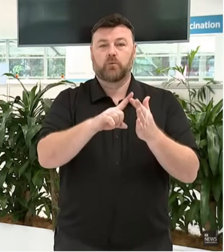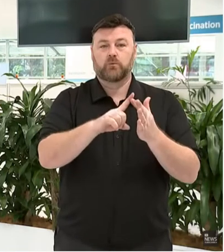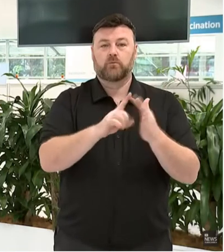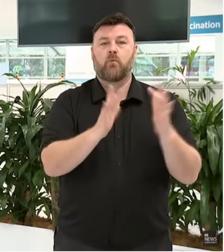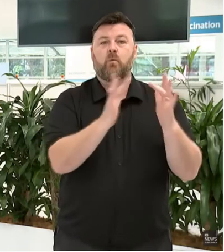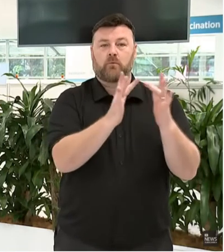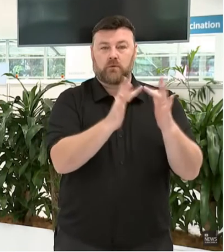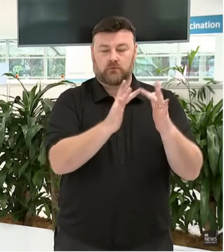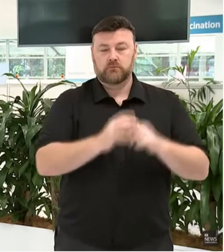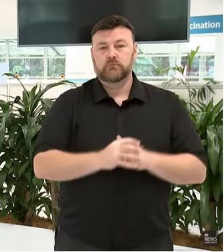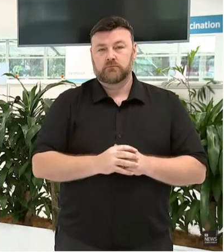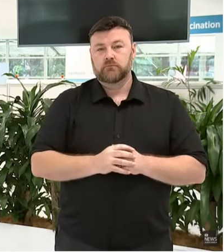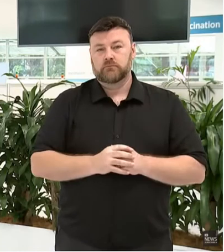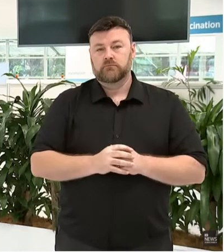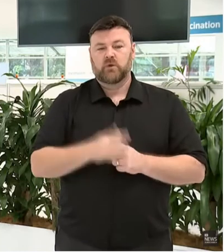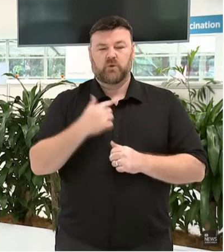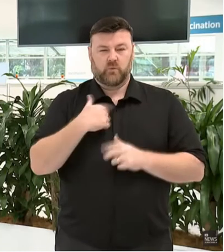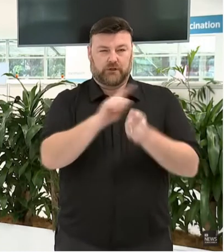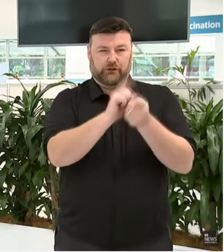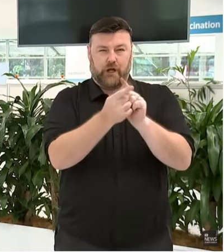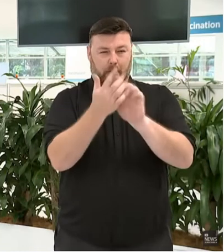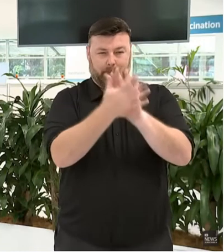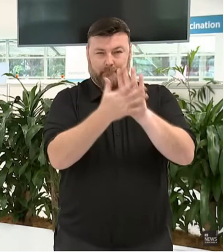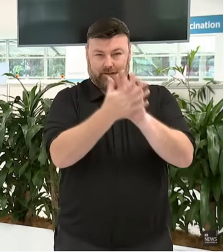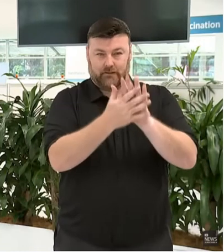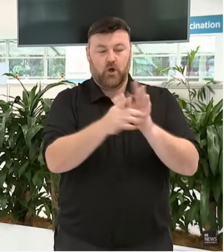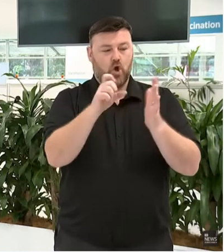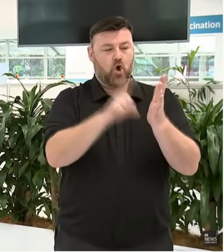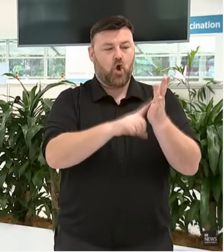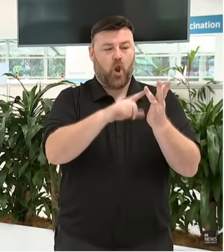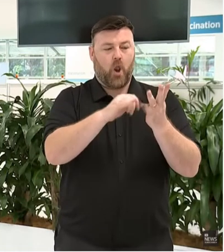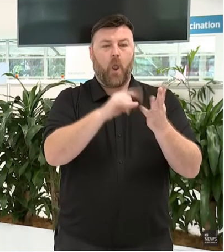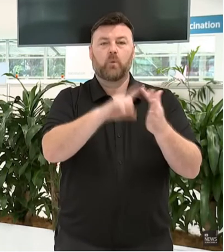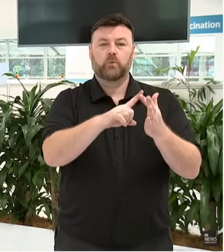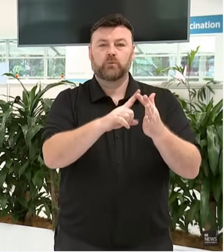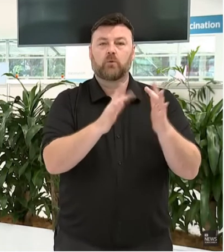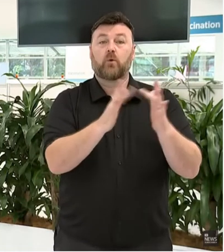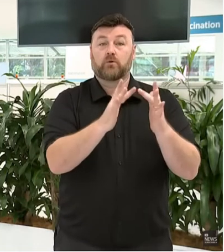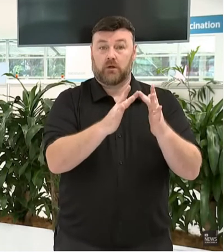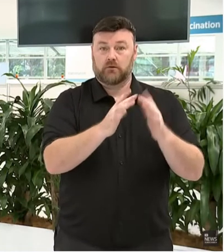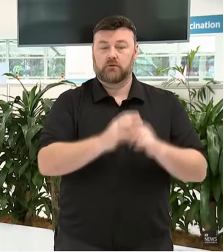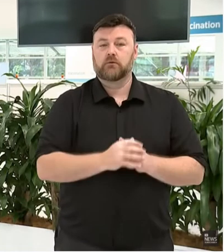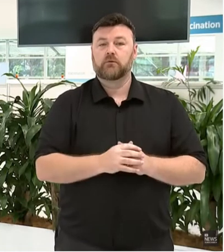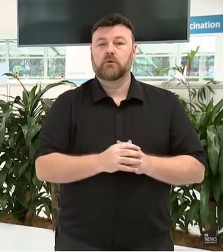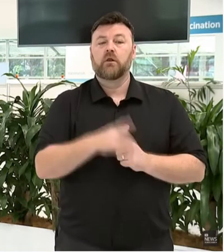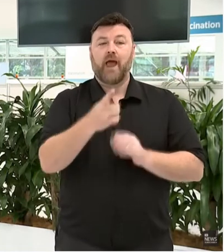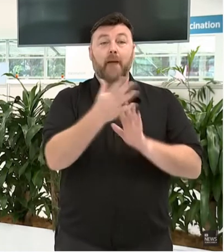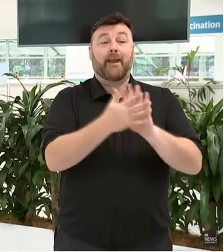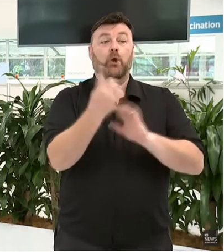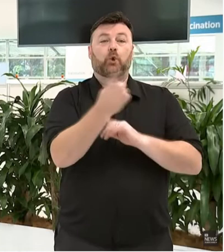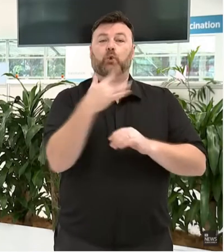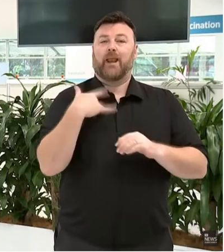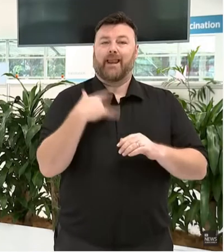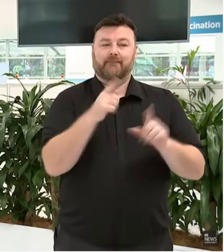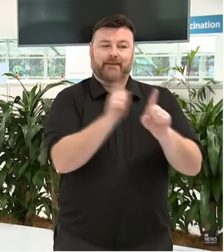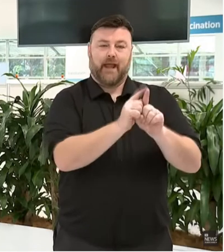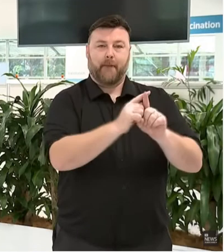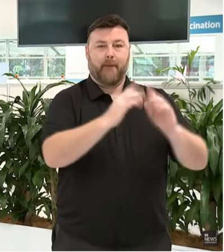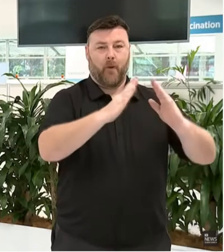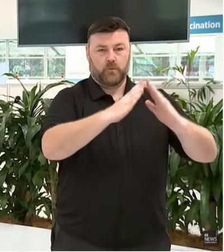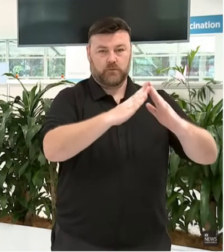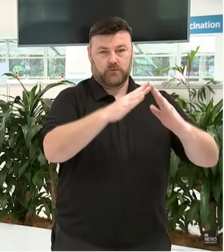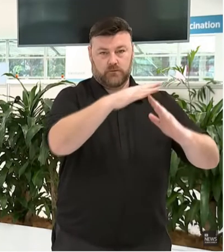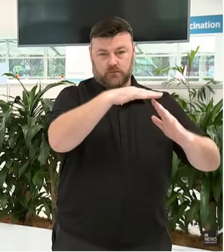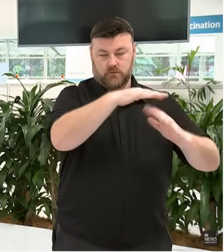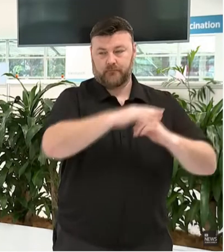capture of people under that definition of close contact to now those who are living in a household of somebody